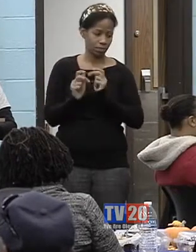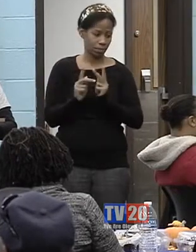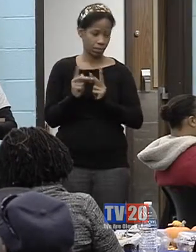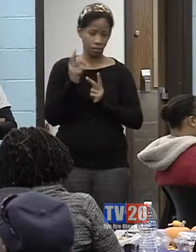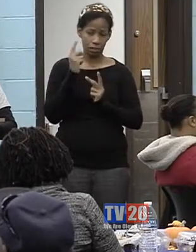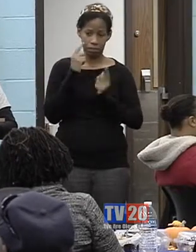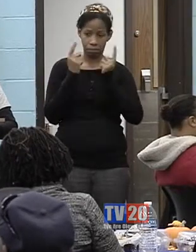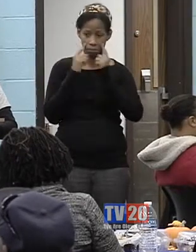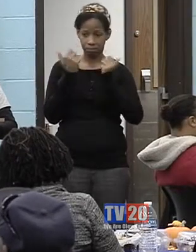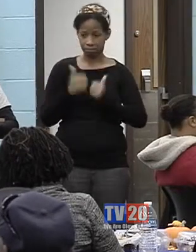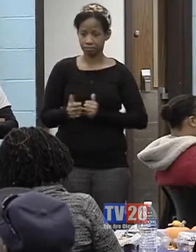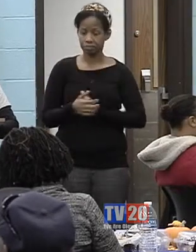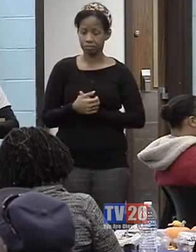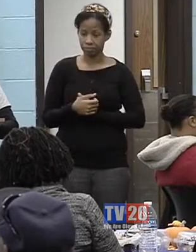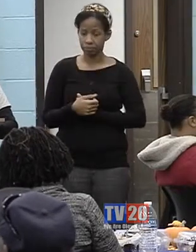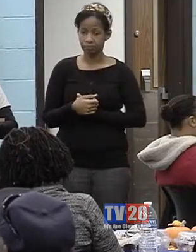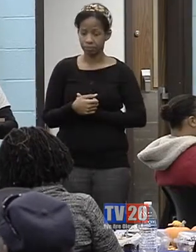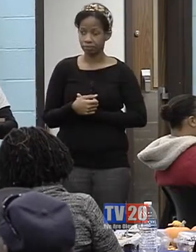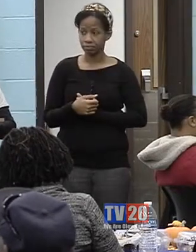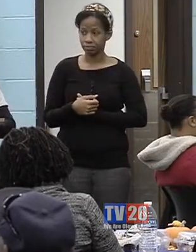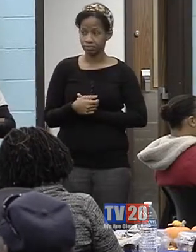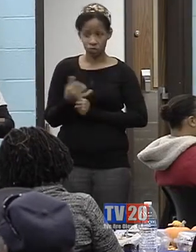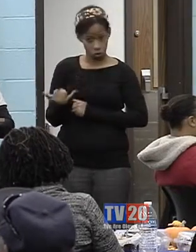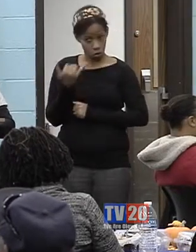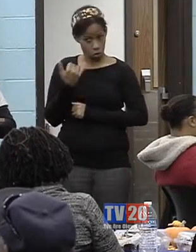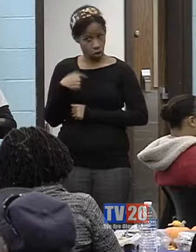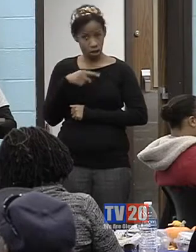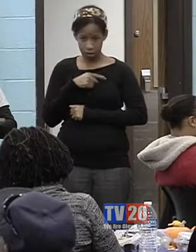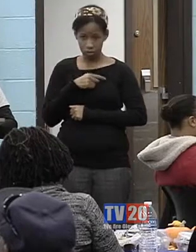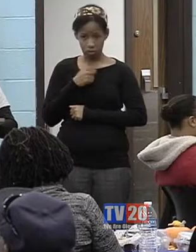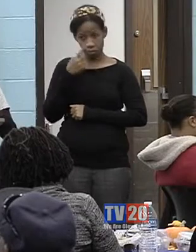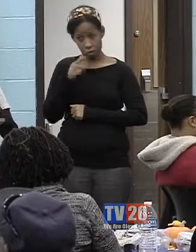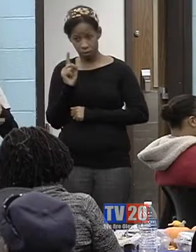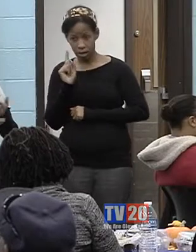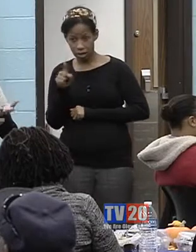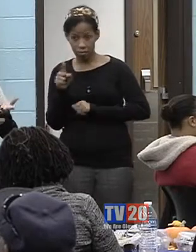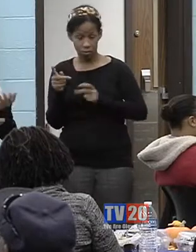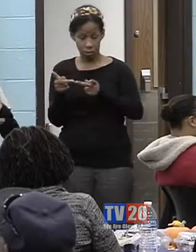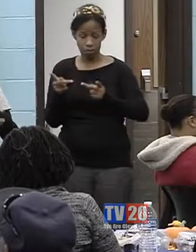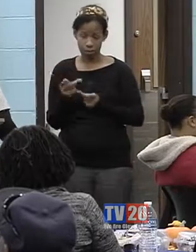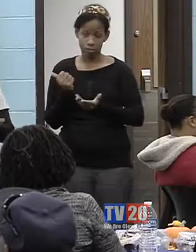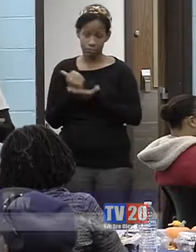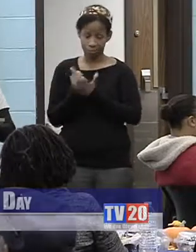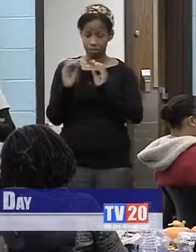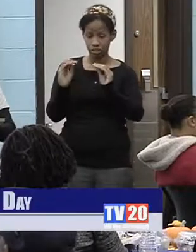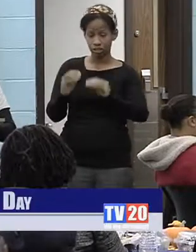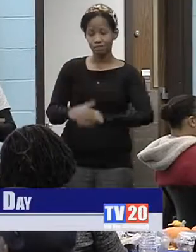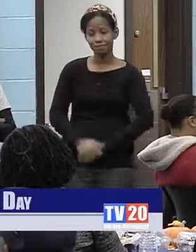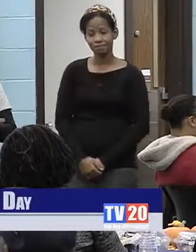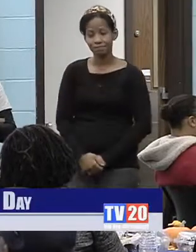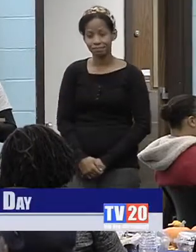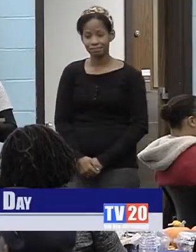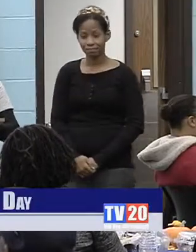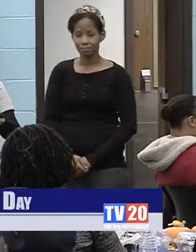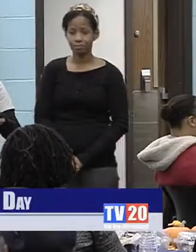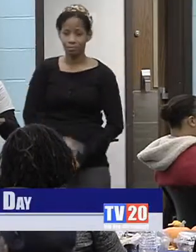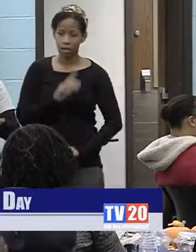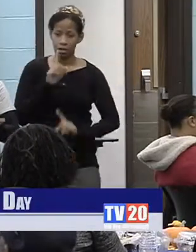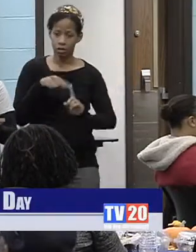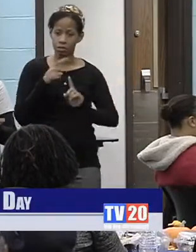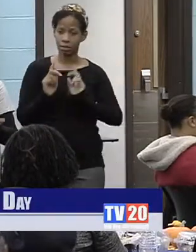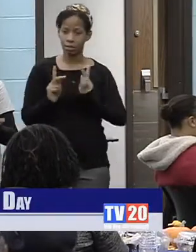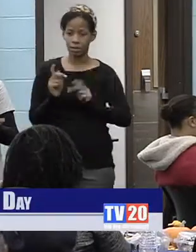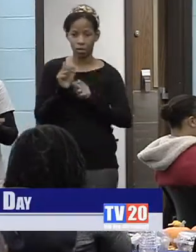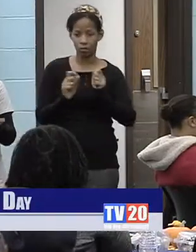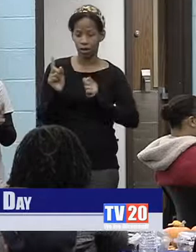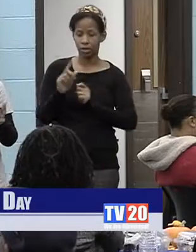loss. So we try to be progressive instead of passive in talking to